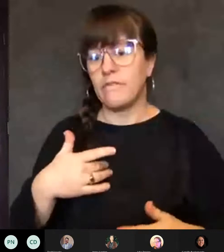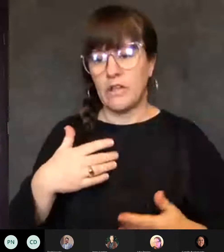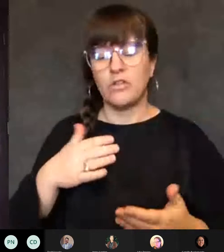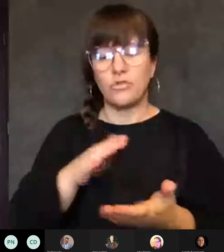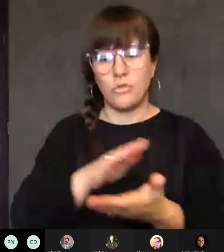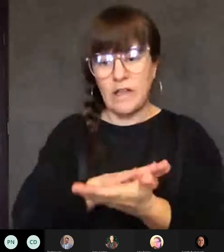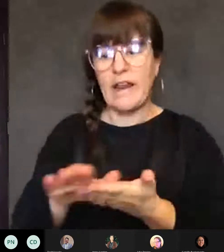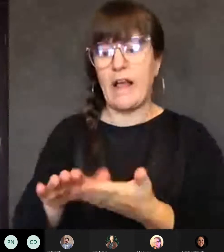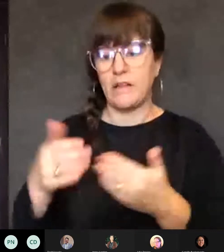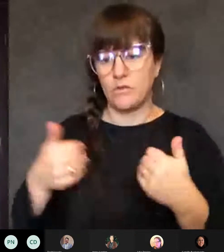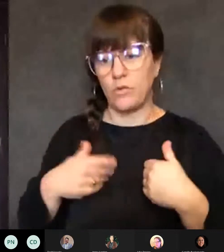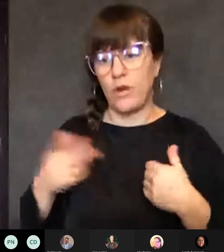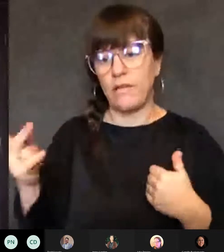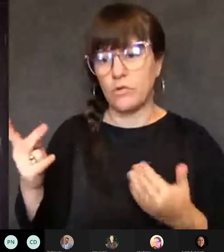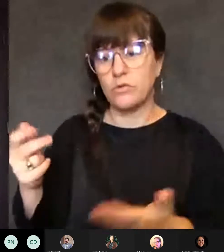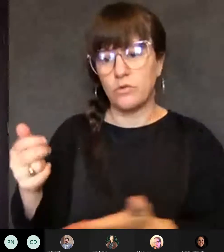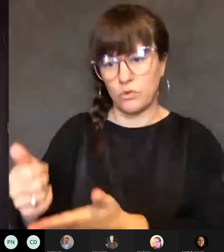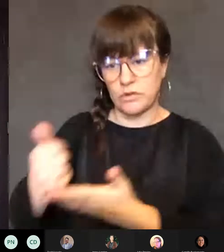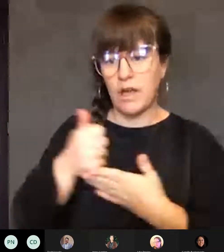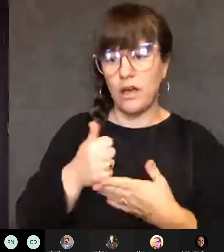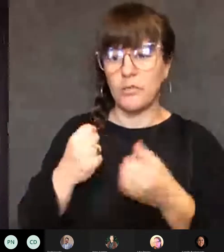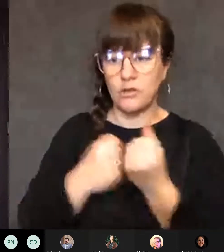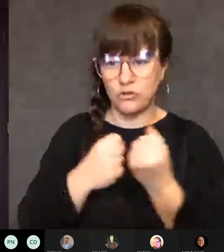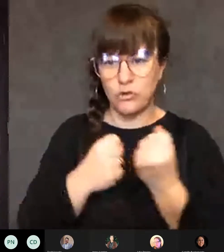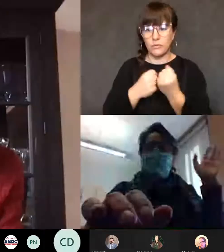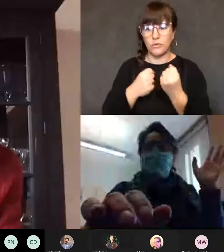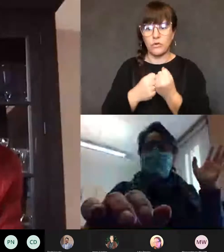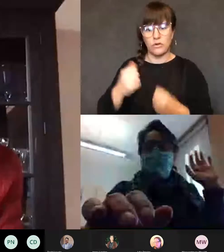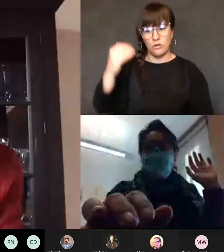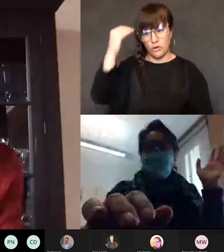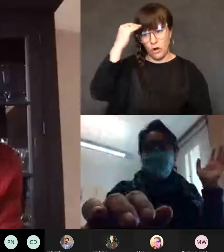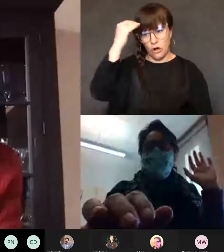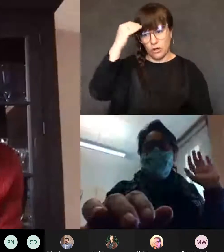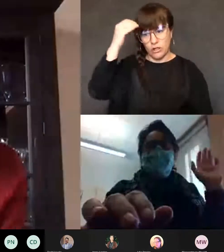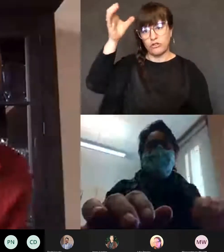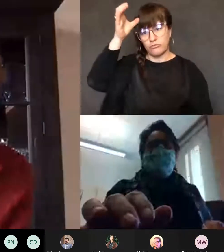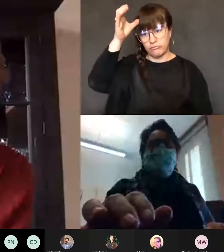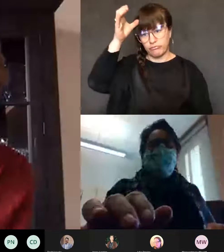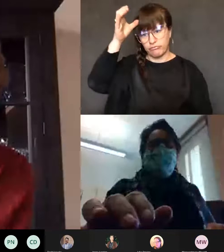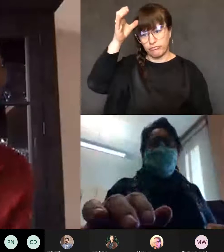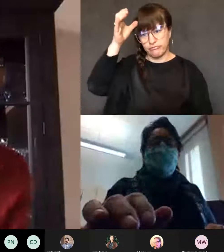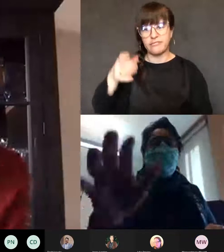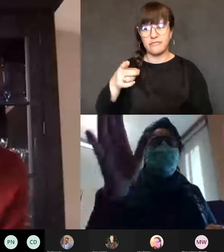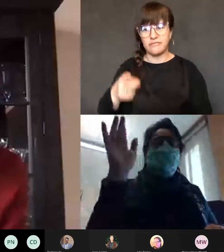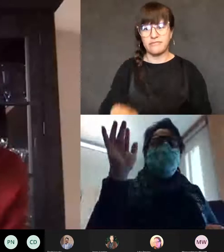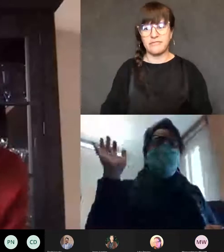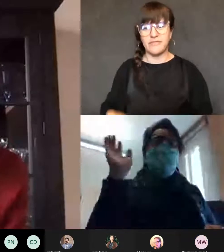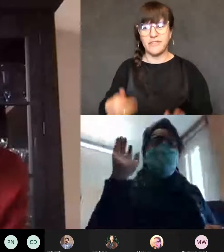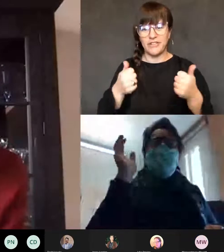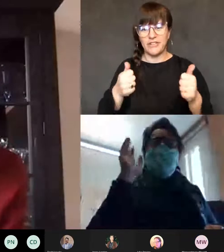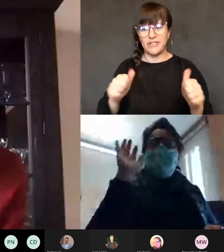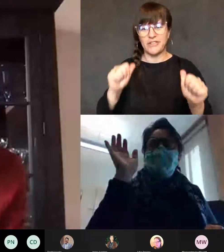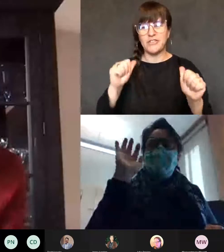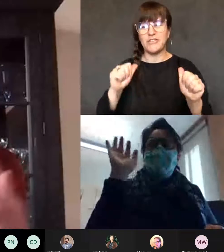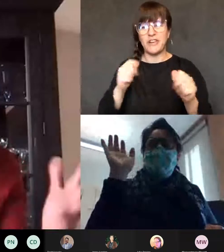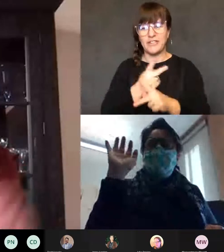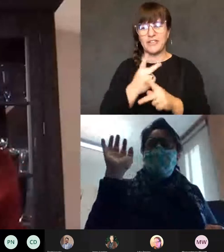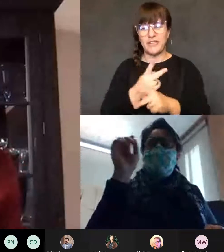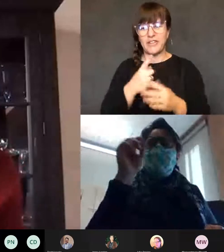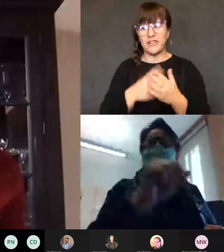have such knowledge on our staff, so that as we're trying to figure out what we're doing, I can